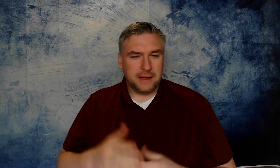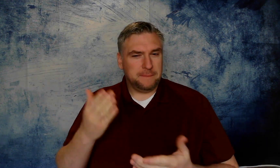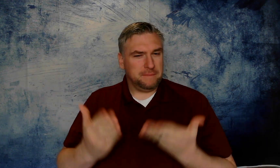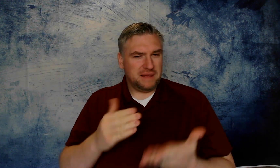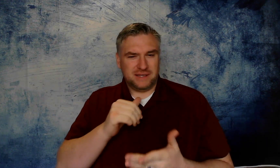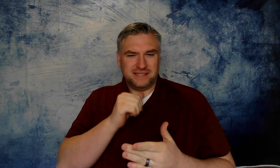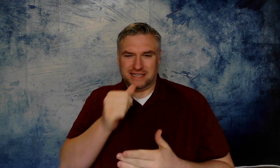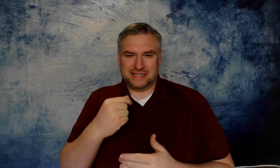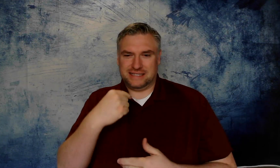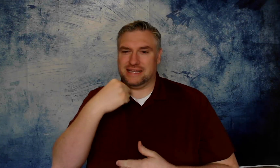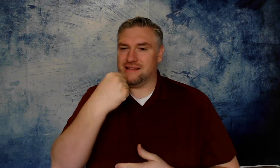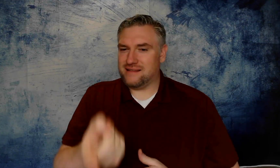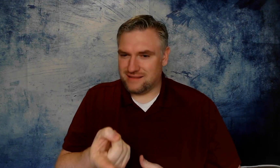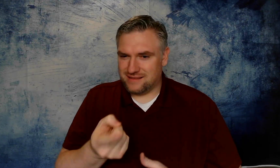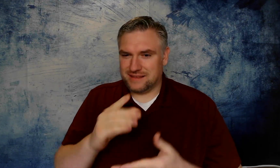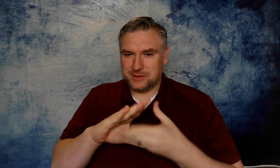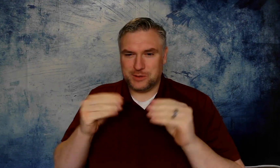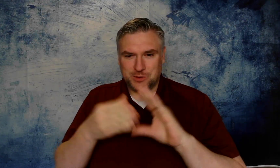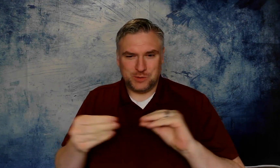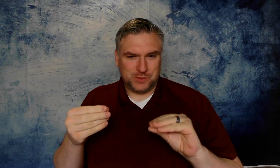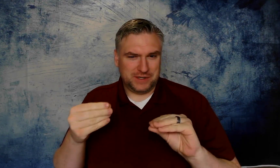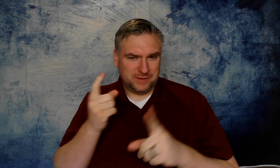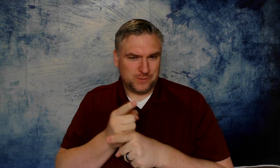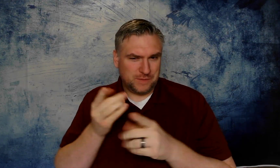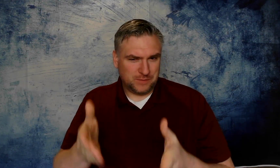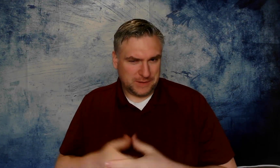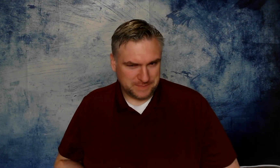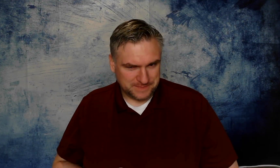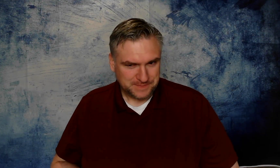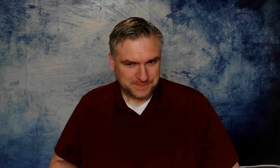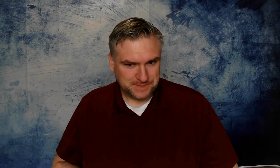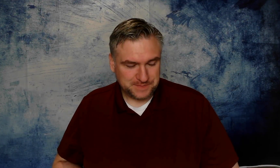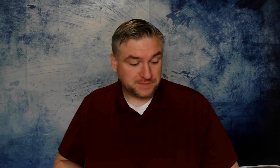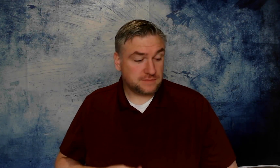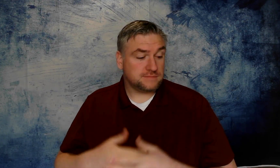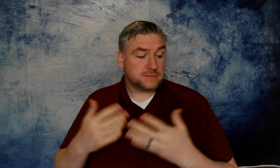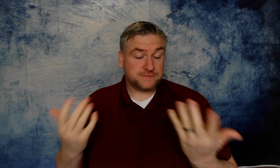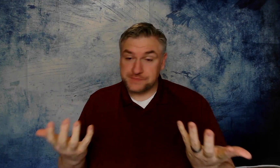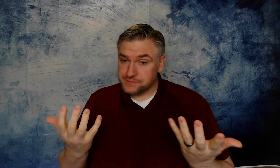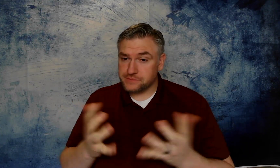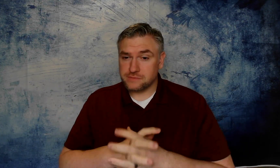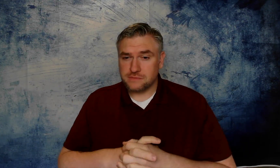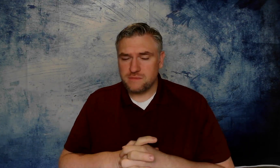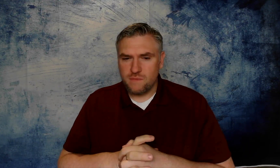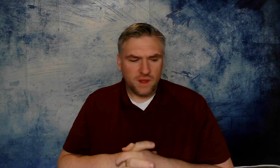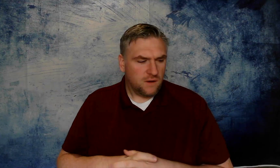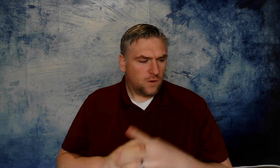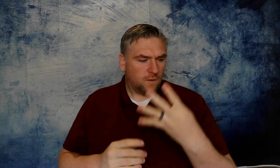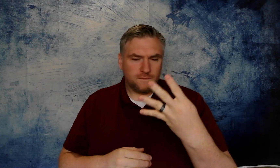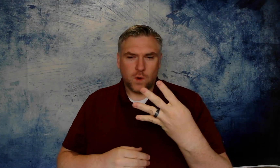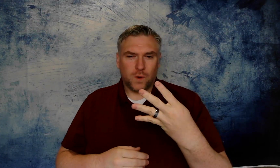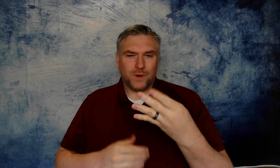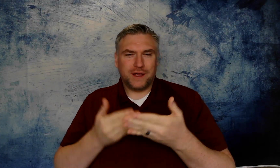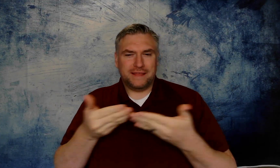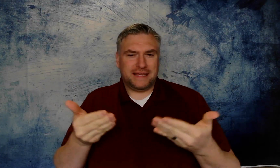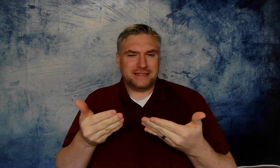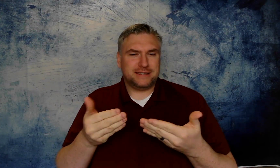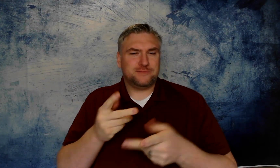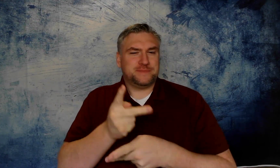there. Maybe I'm not telling the story in the right way. So I've kind of four